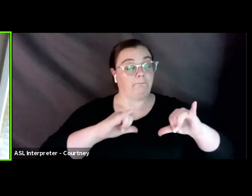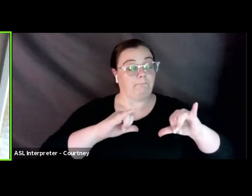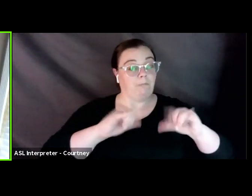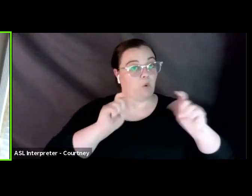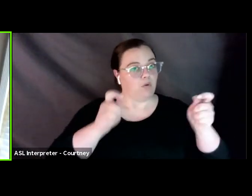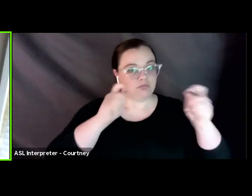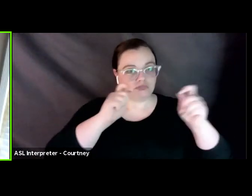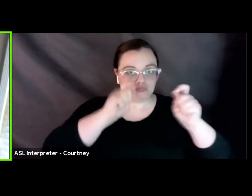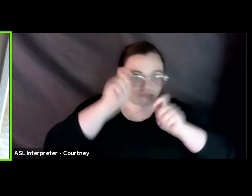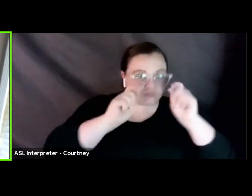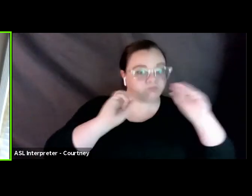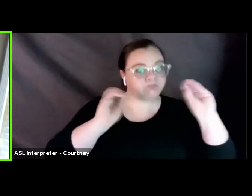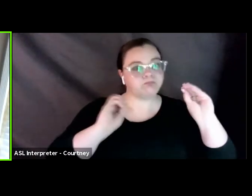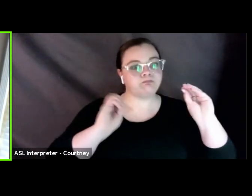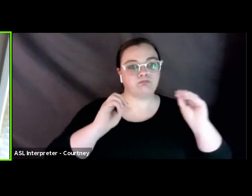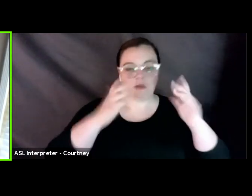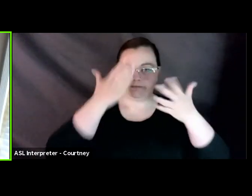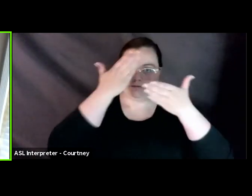Ah.